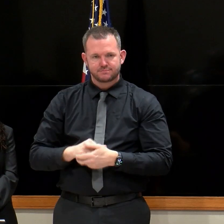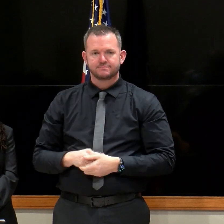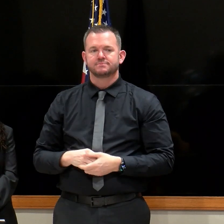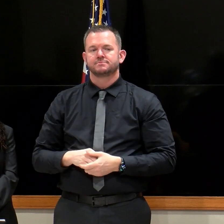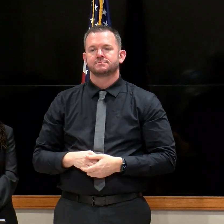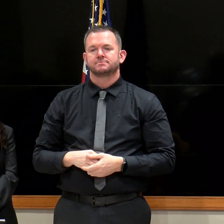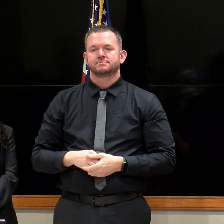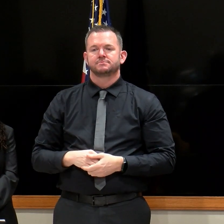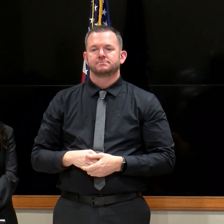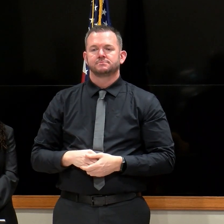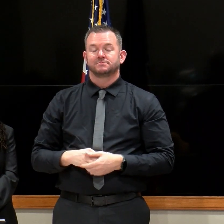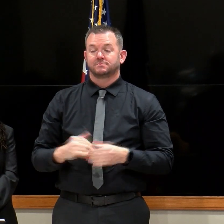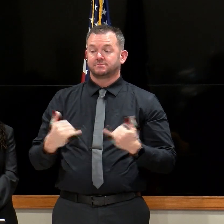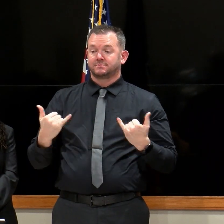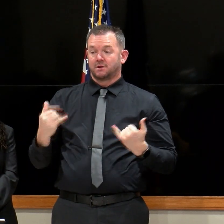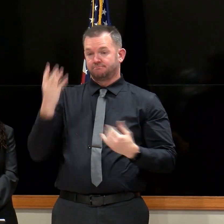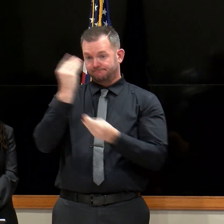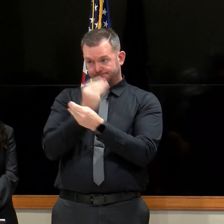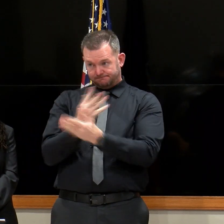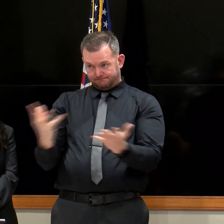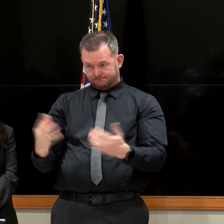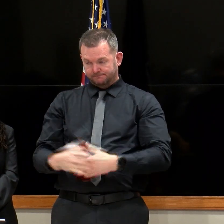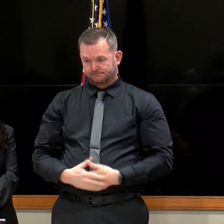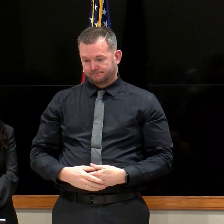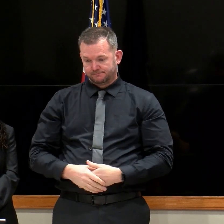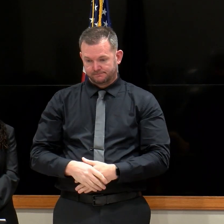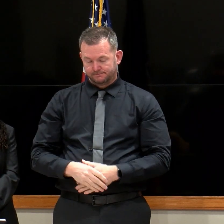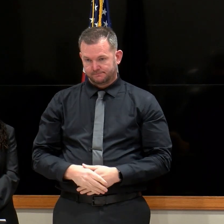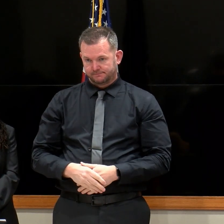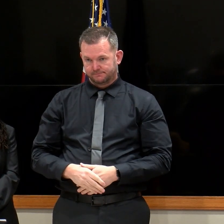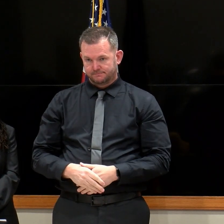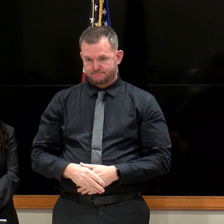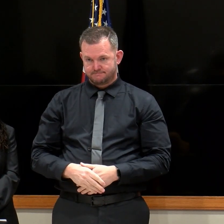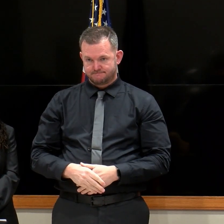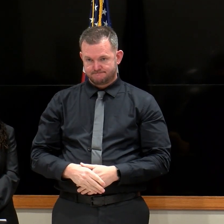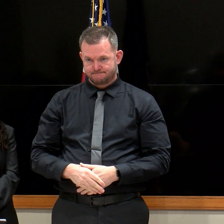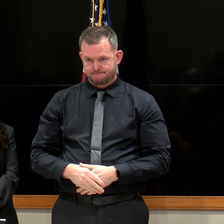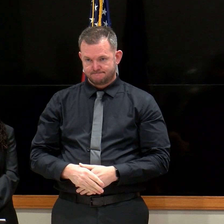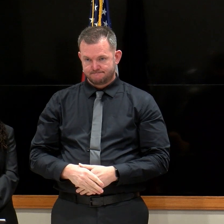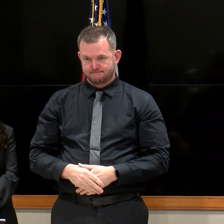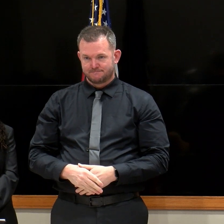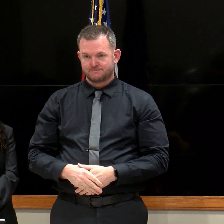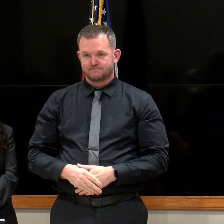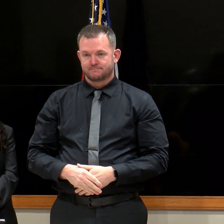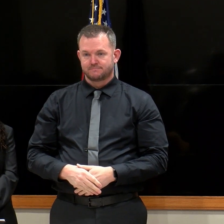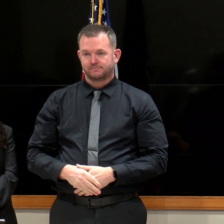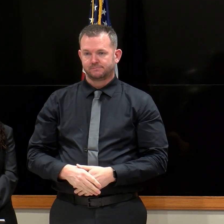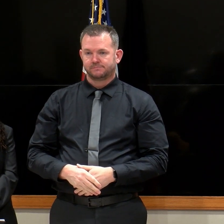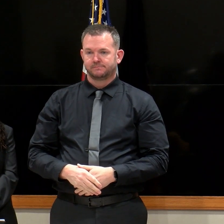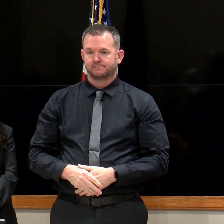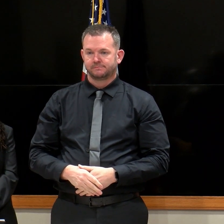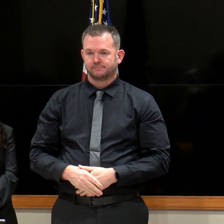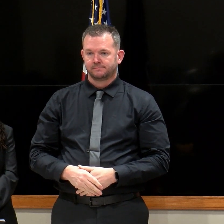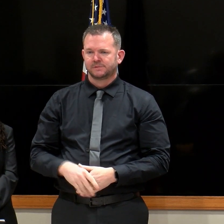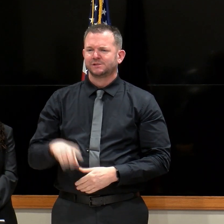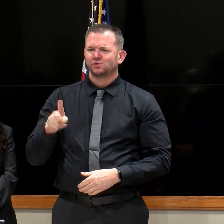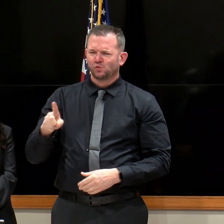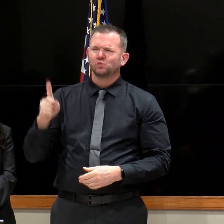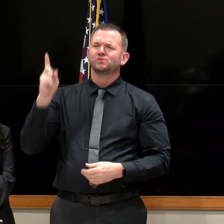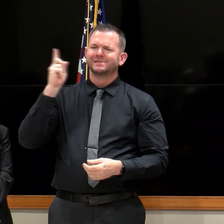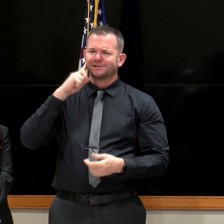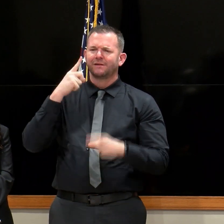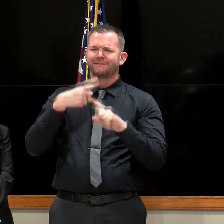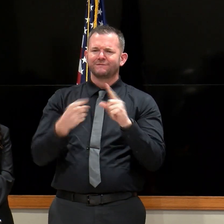this. A lot of the times you hear from even very sick people that